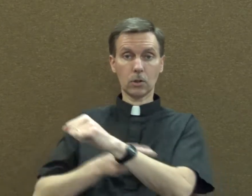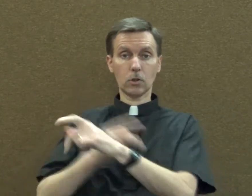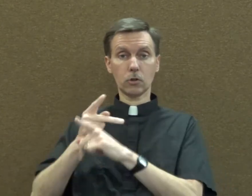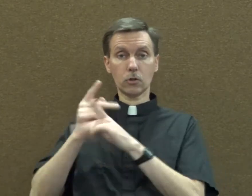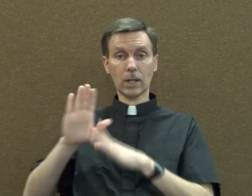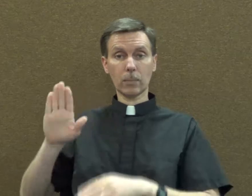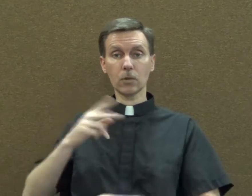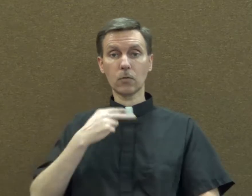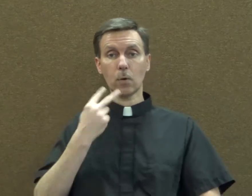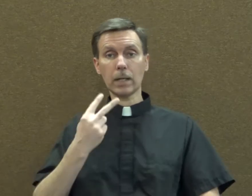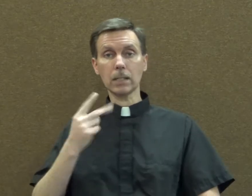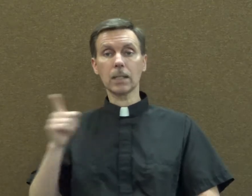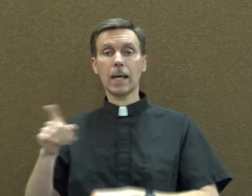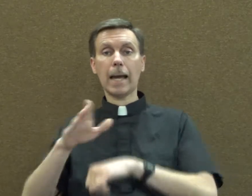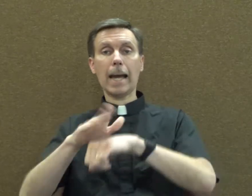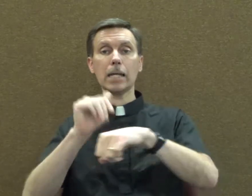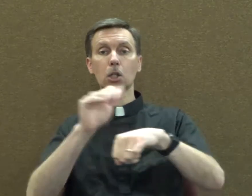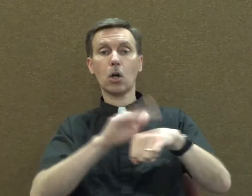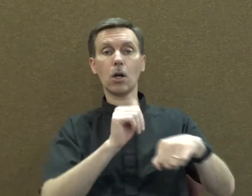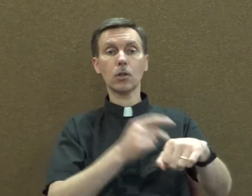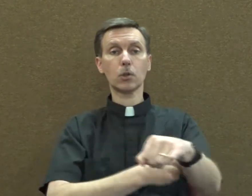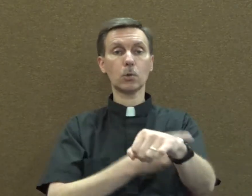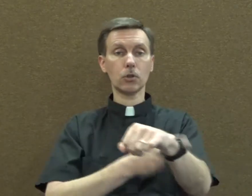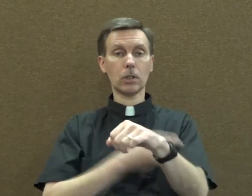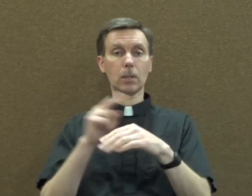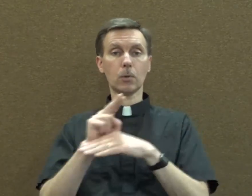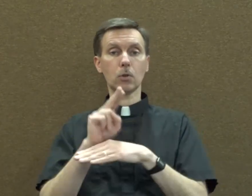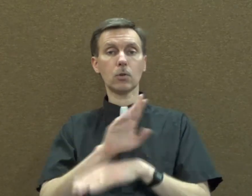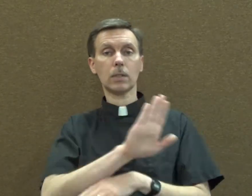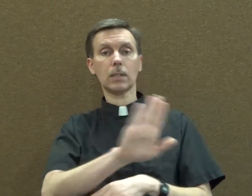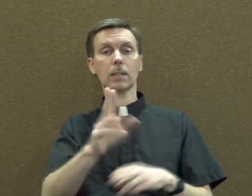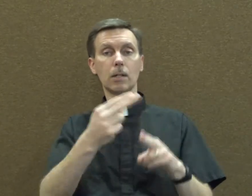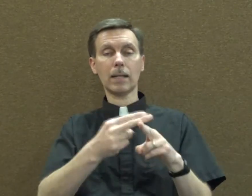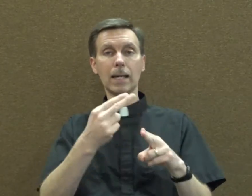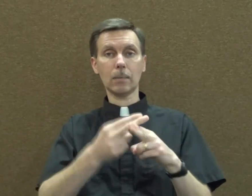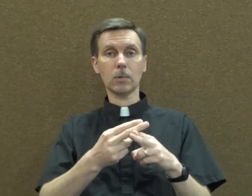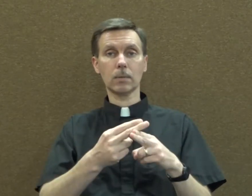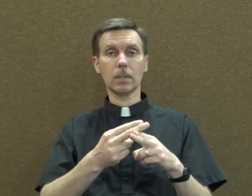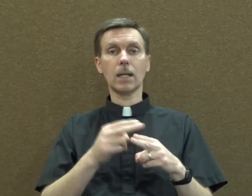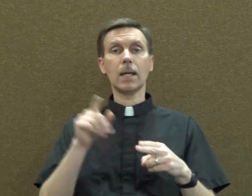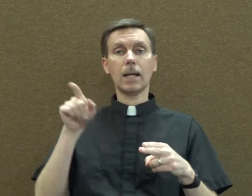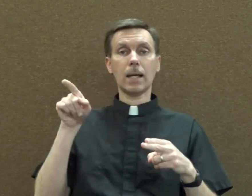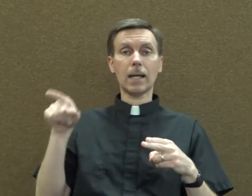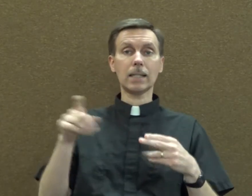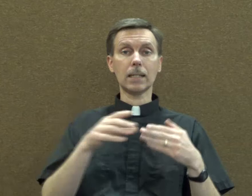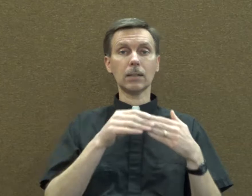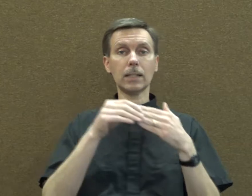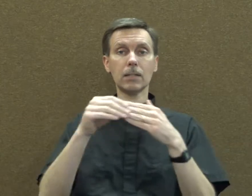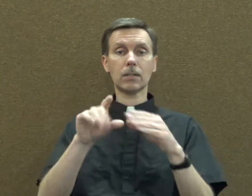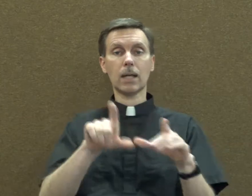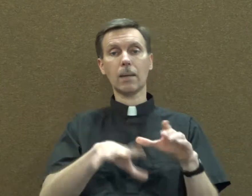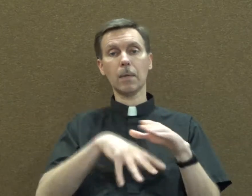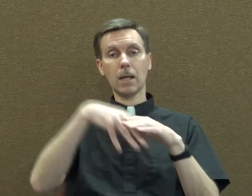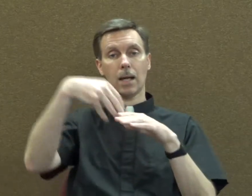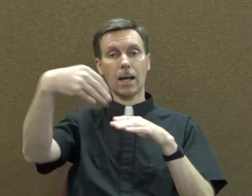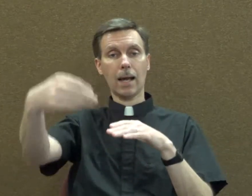the shepherd's voice, and he calls to his sheep using their names, and he leads them